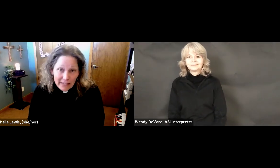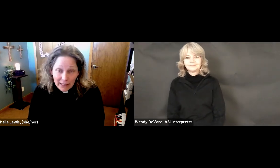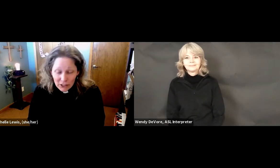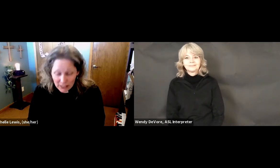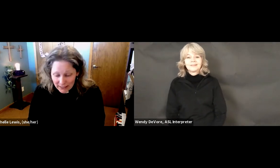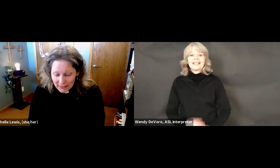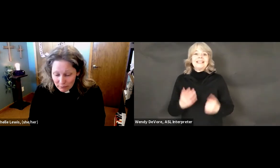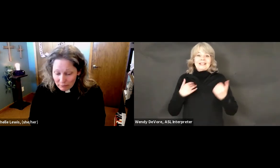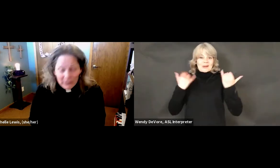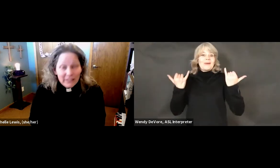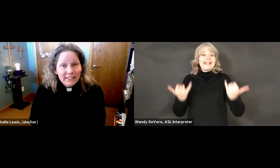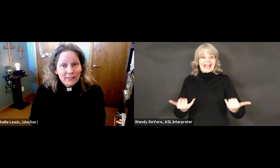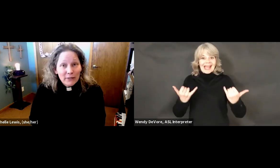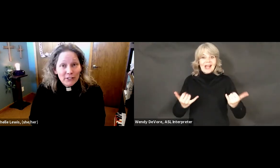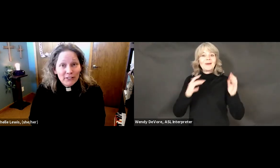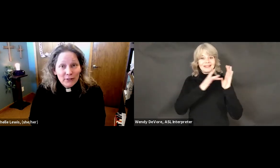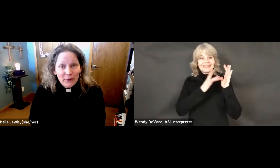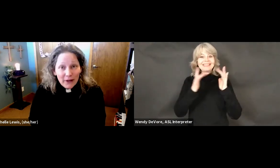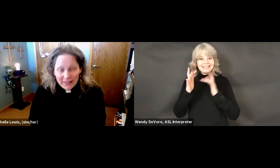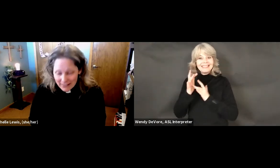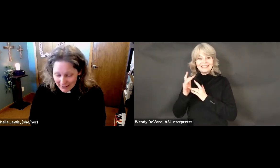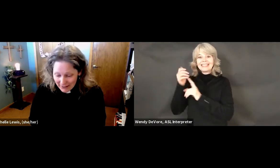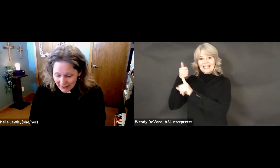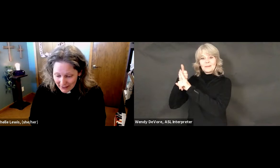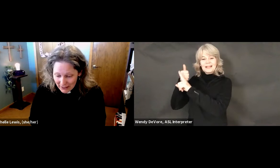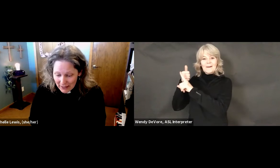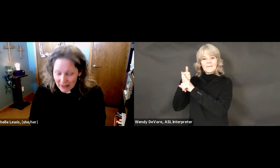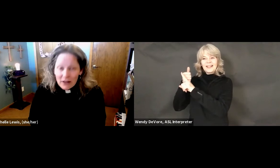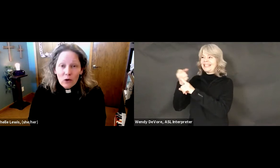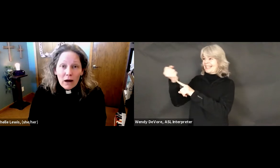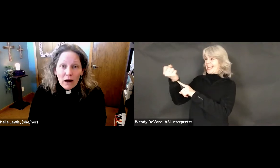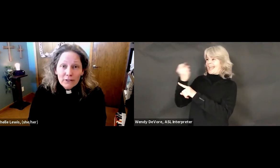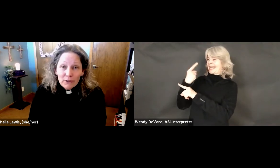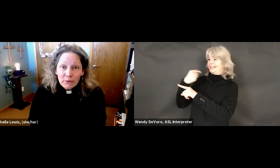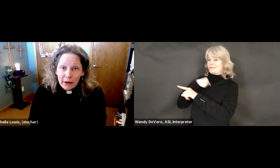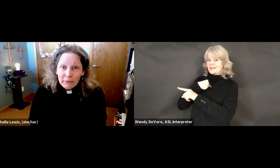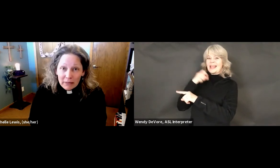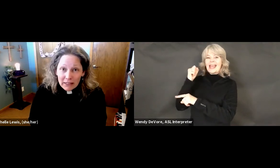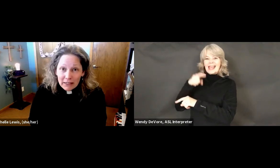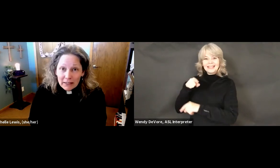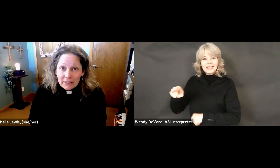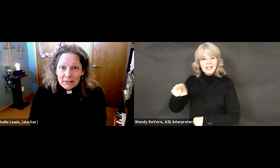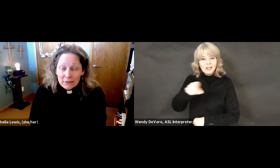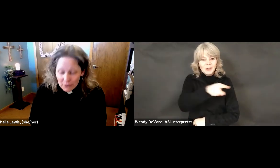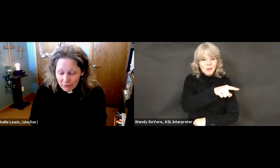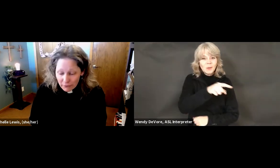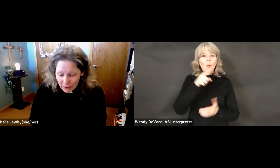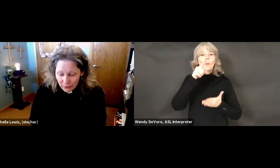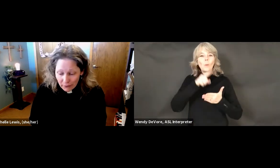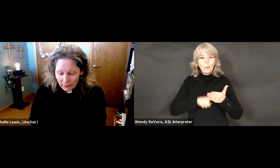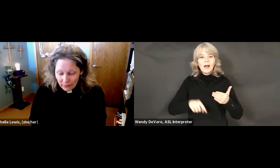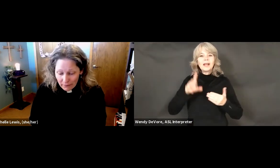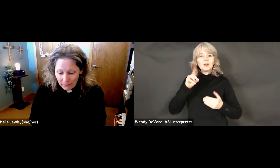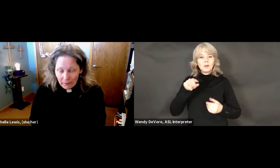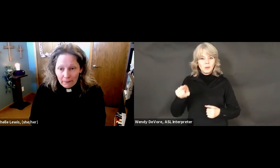And today Jesus brings this question to us. What do you want me to do for